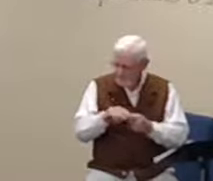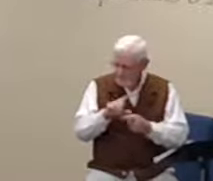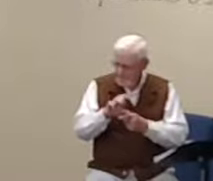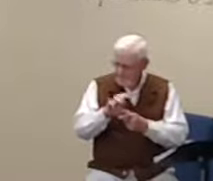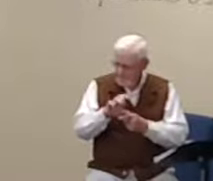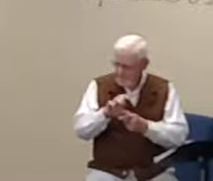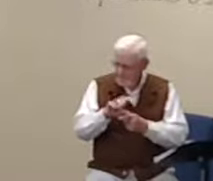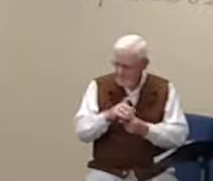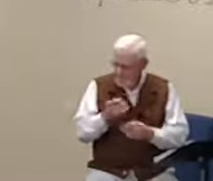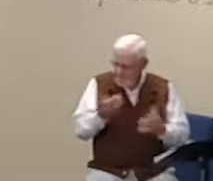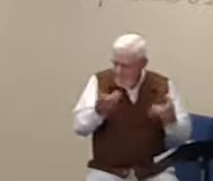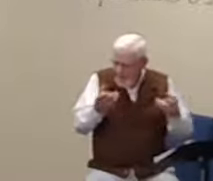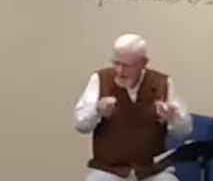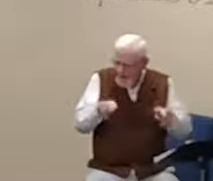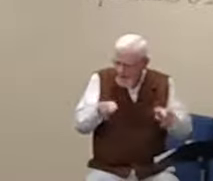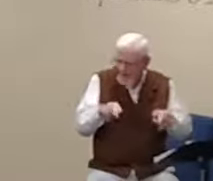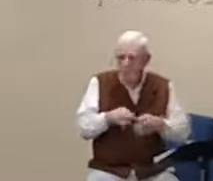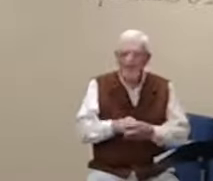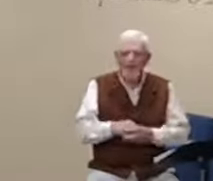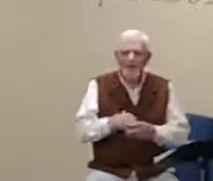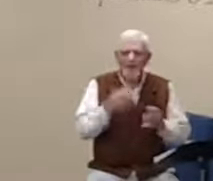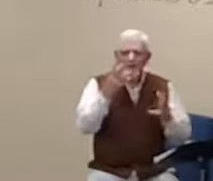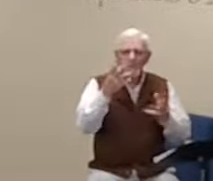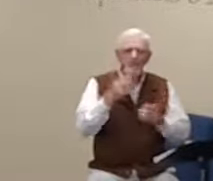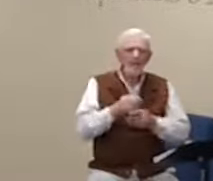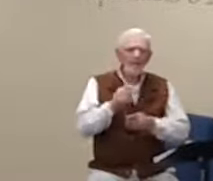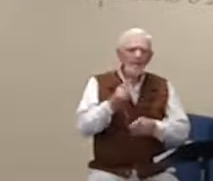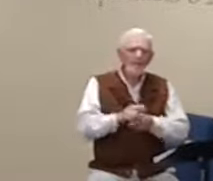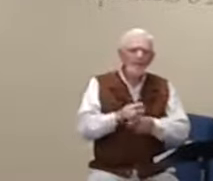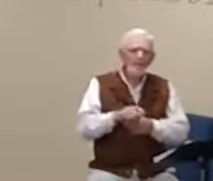it's like, what has happened? I've known Brother Drake for